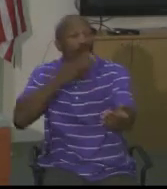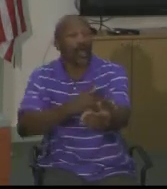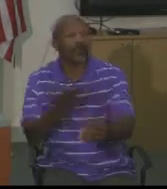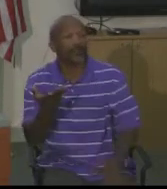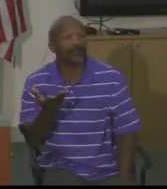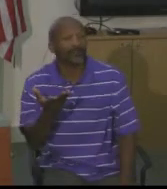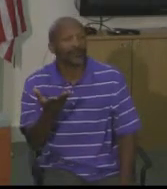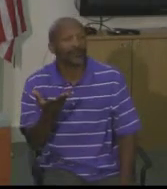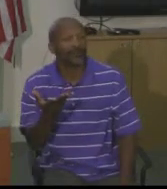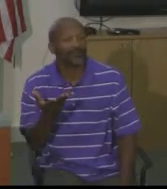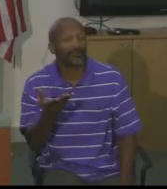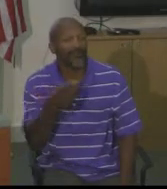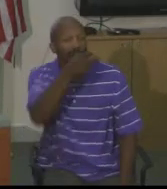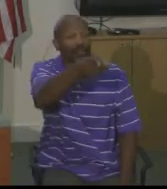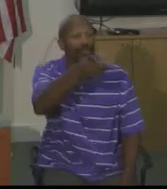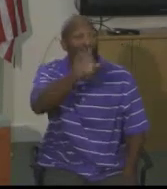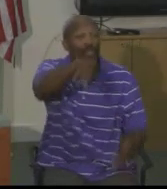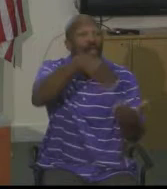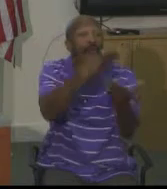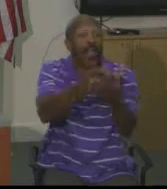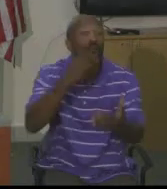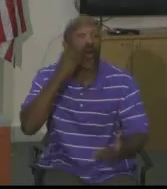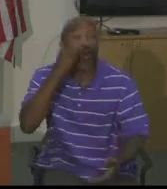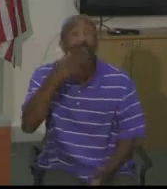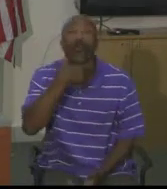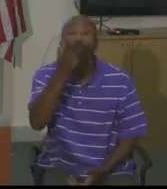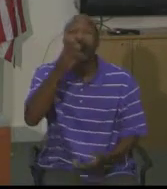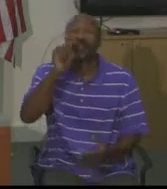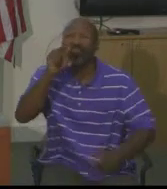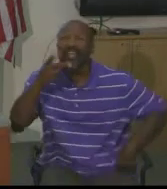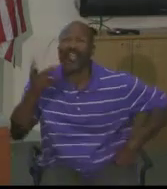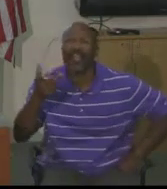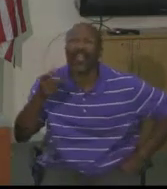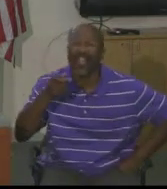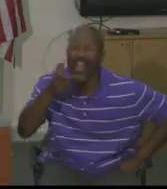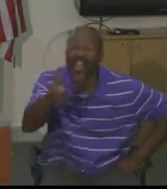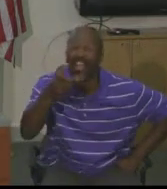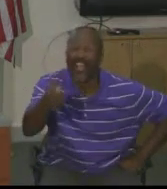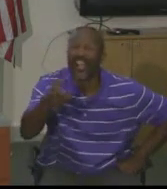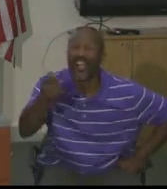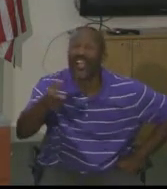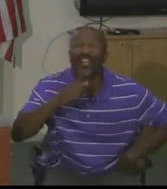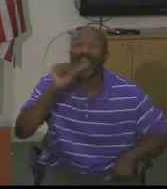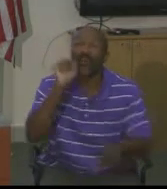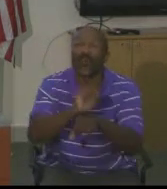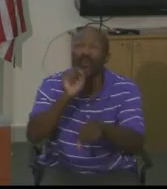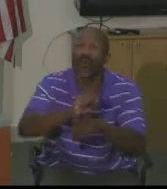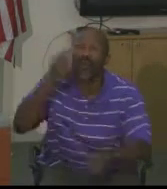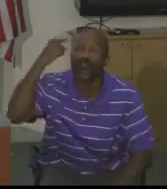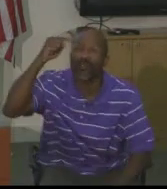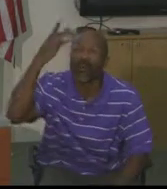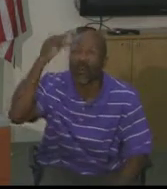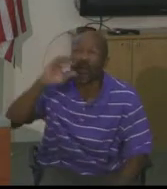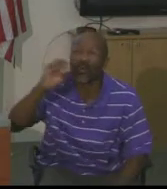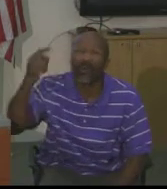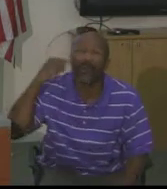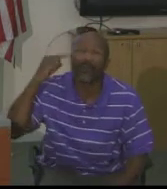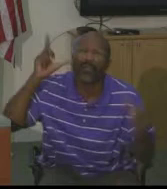very difficult when they come home and they want to watch a movie and they keep pushing the audio button and there's no